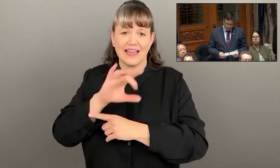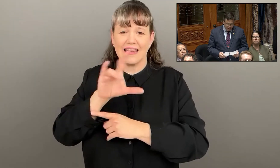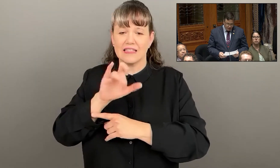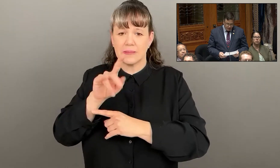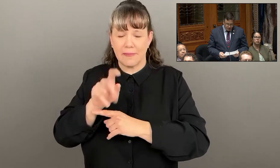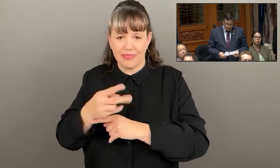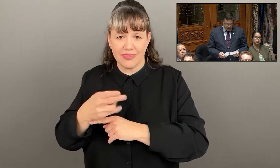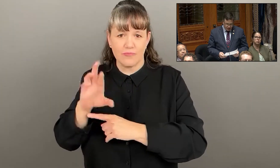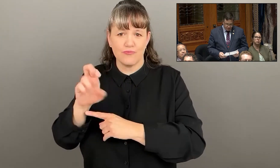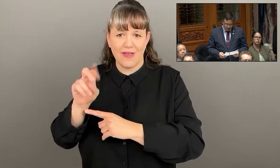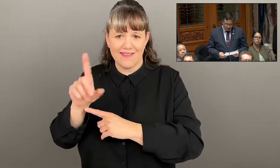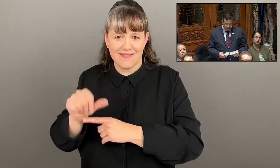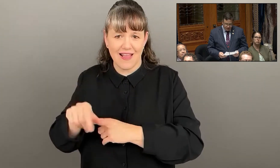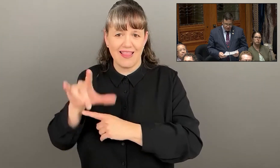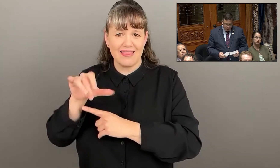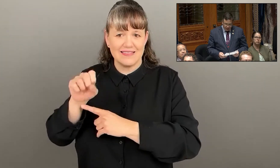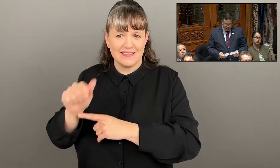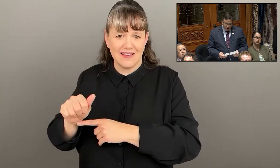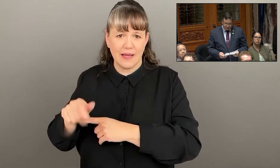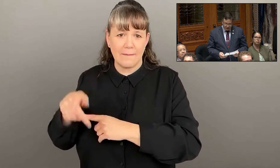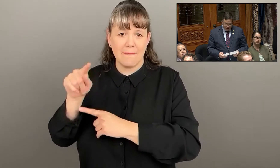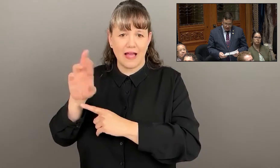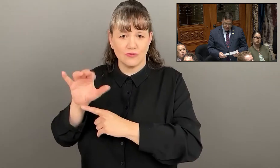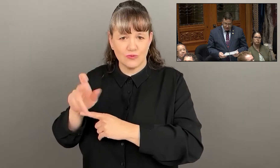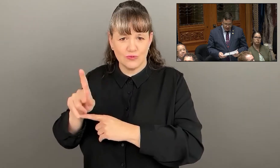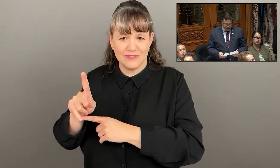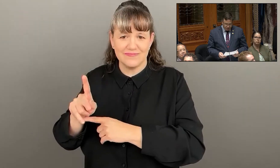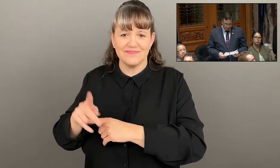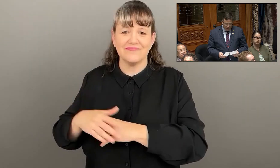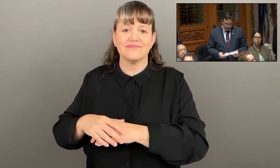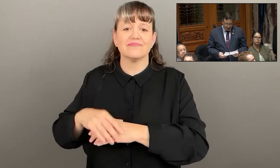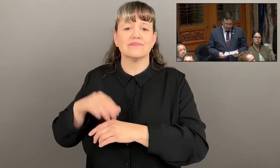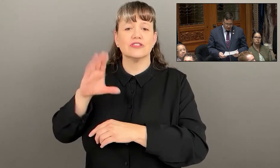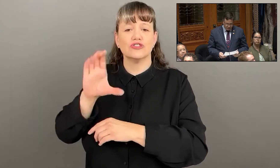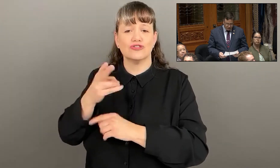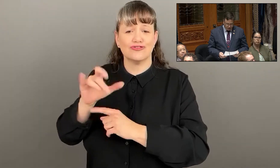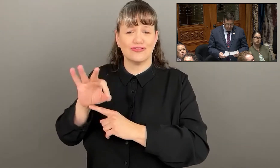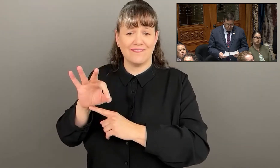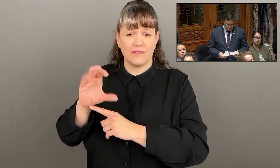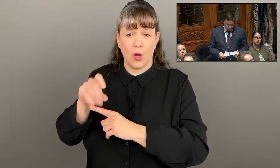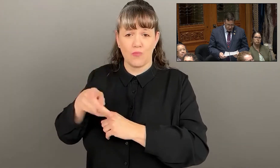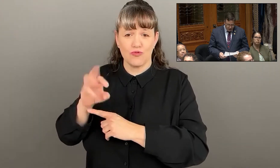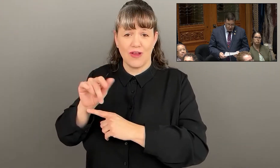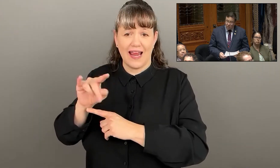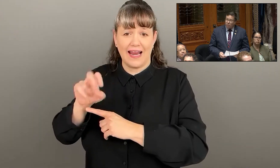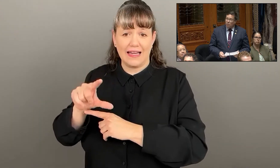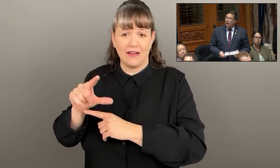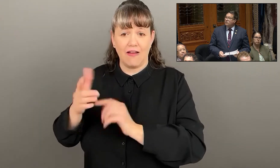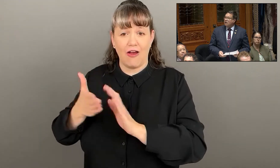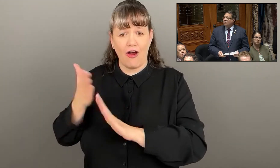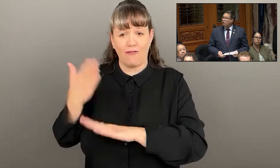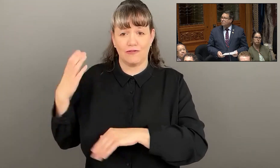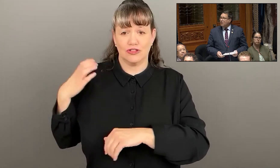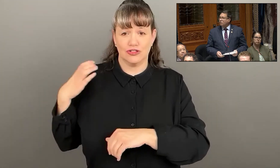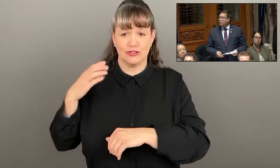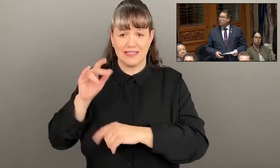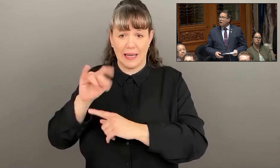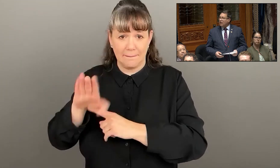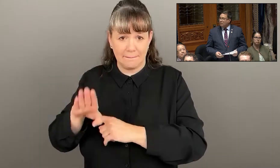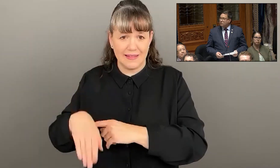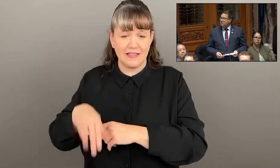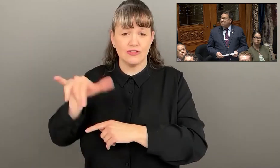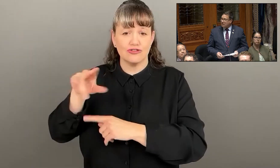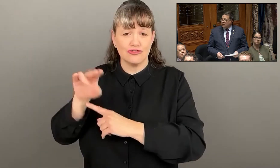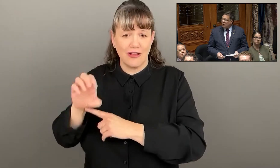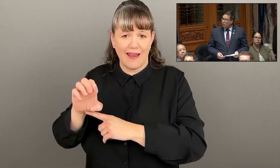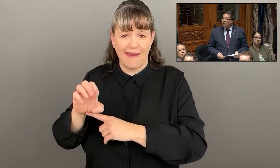CNIB, Jane Savignon, the Chair-elect of CNIB's National Board, and Alice Clark. While some of those members are not